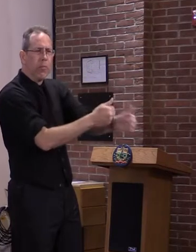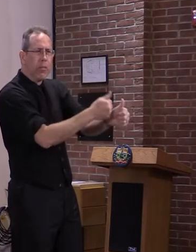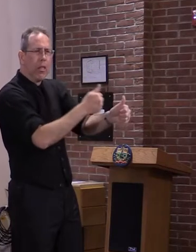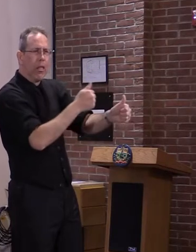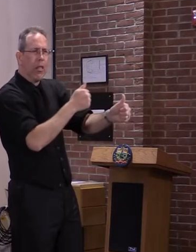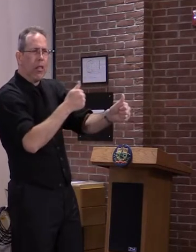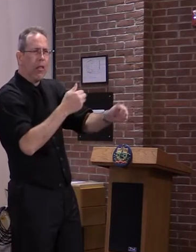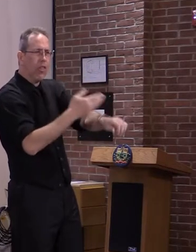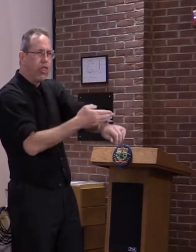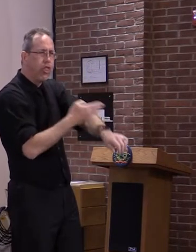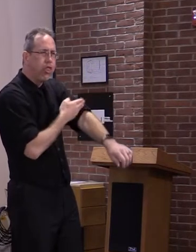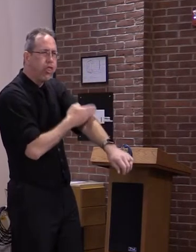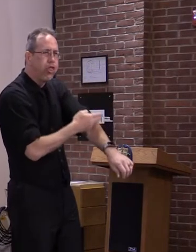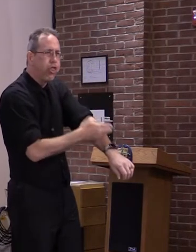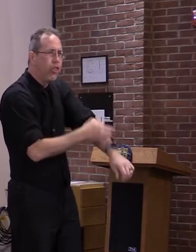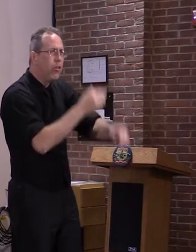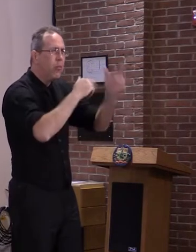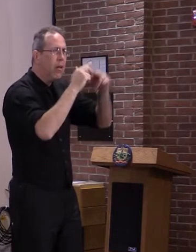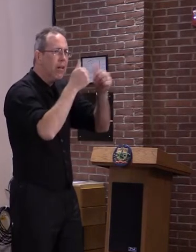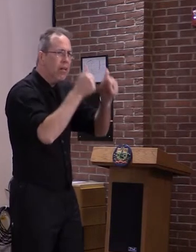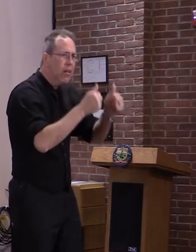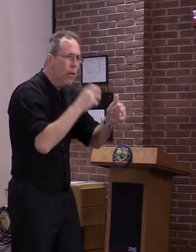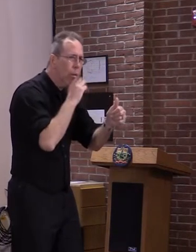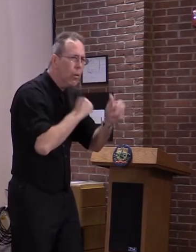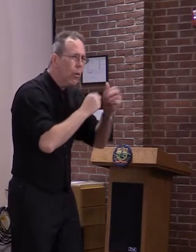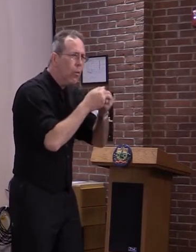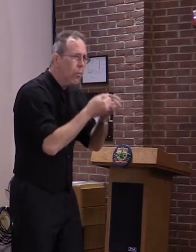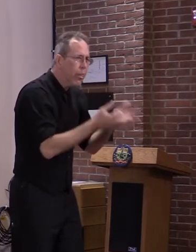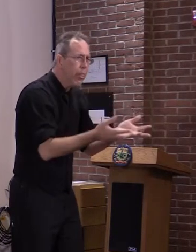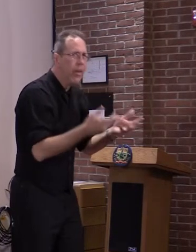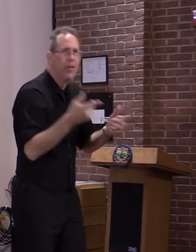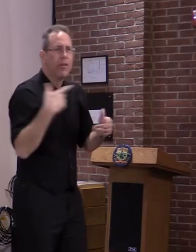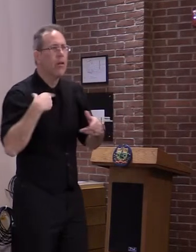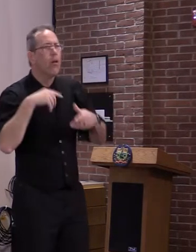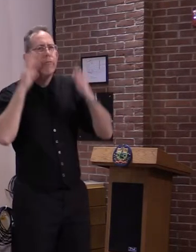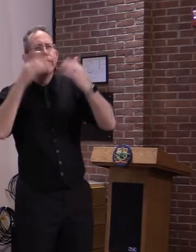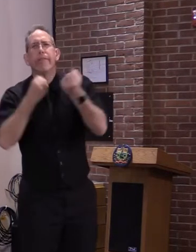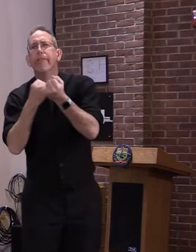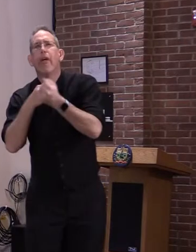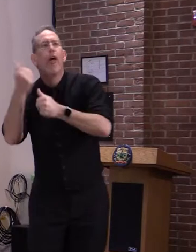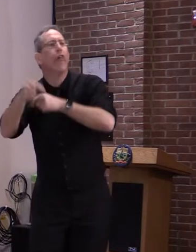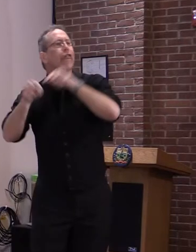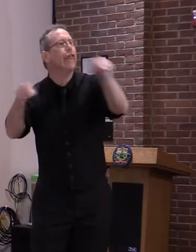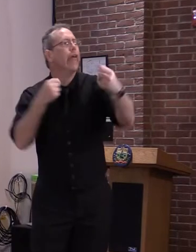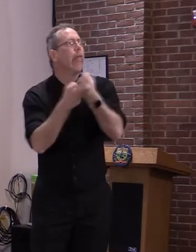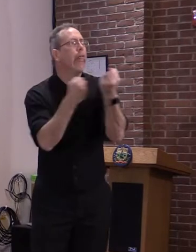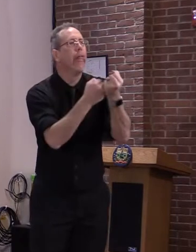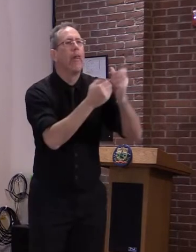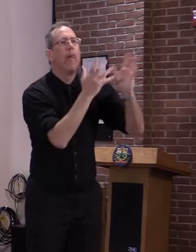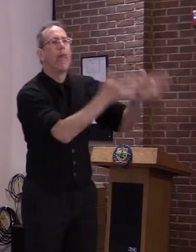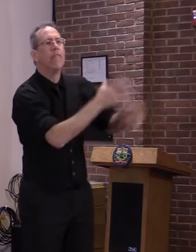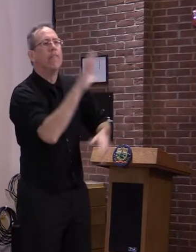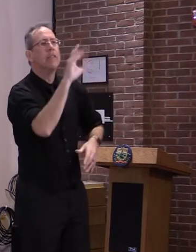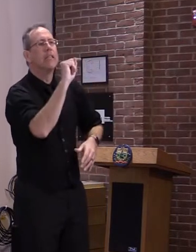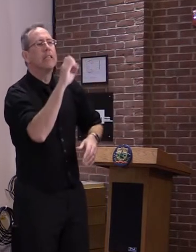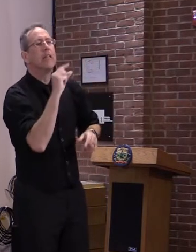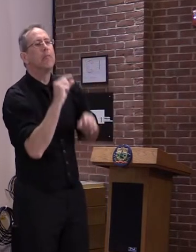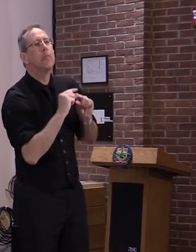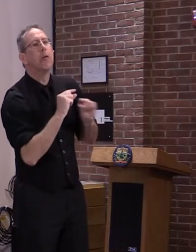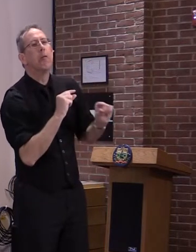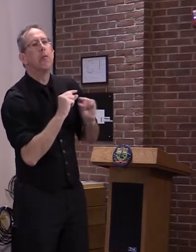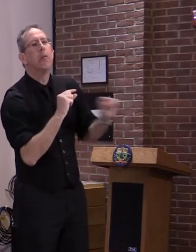not treated the same as the rest of the education community, I don't believe, or haven't been. So I think we need to change